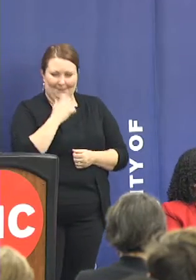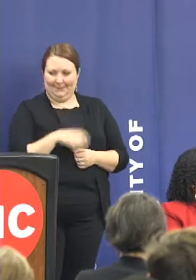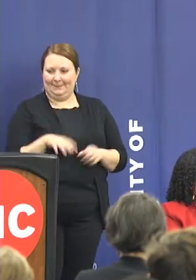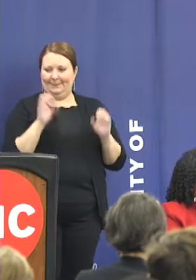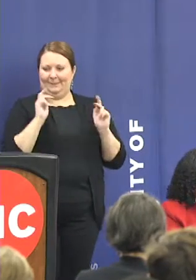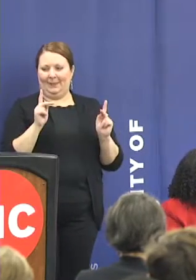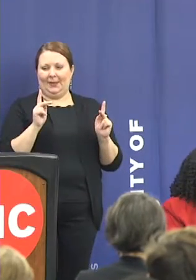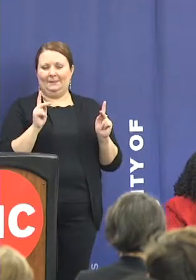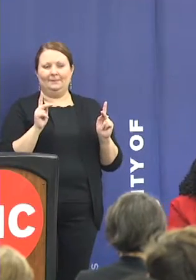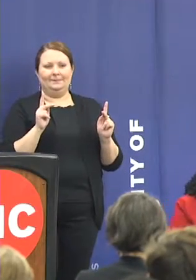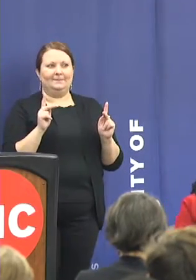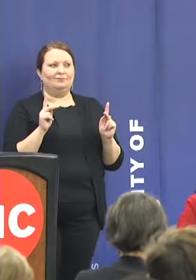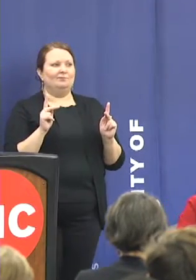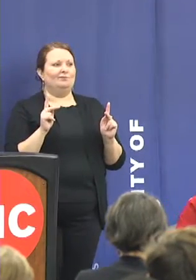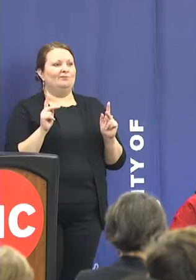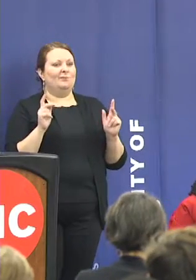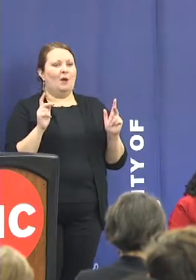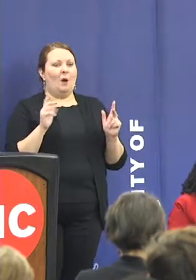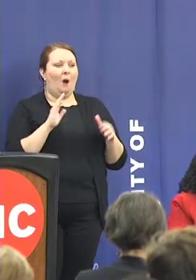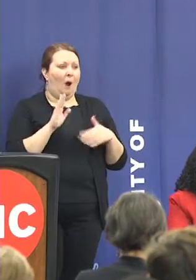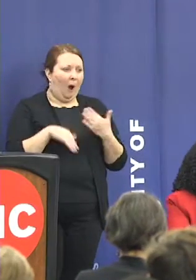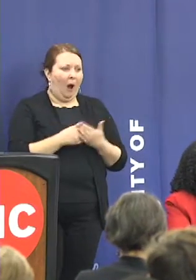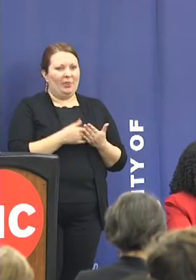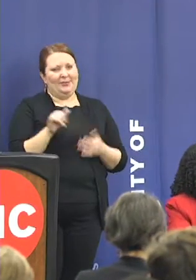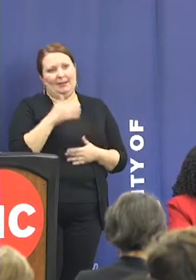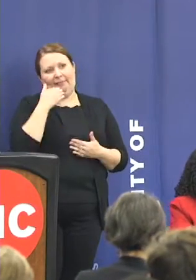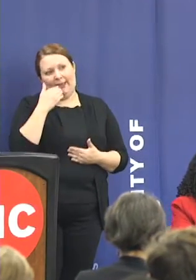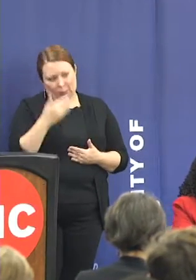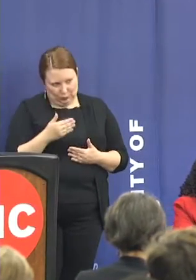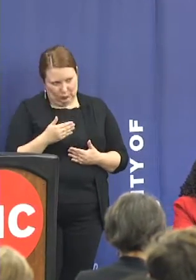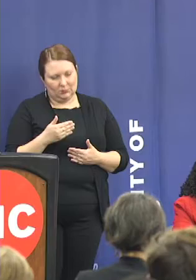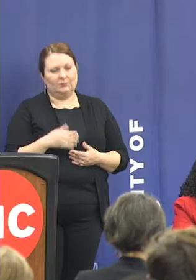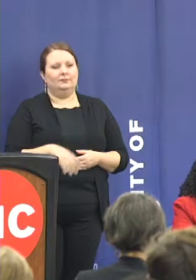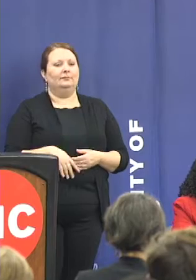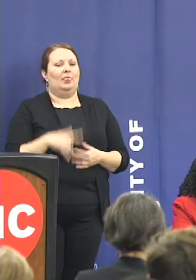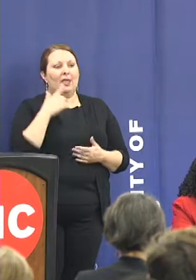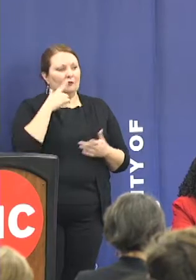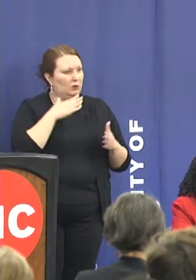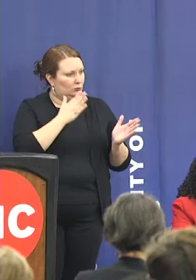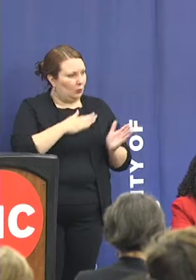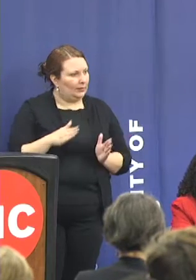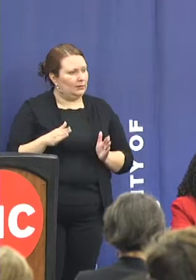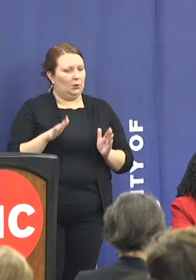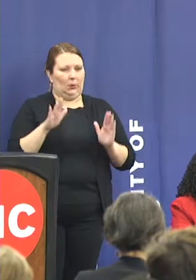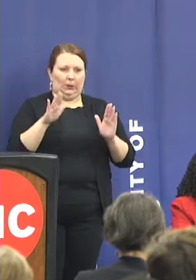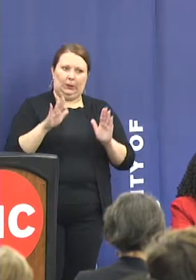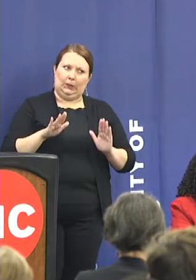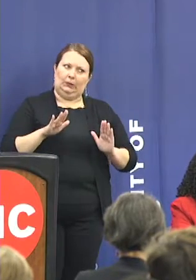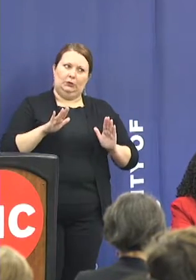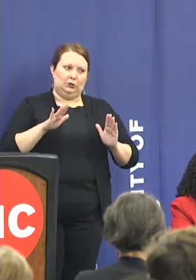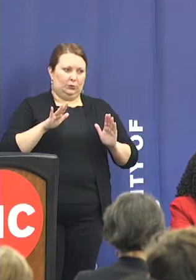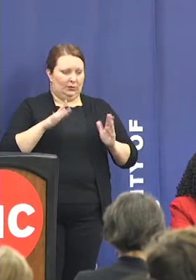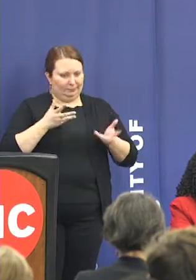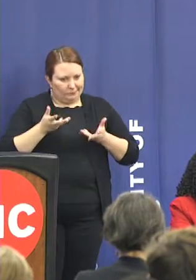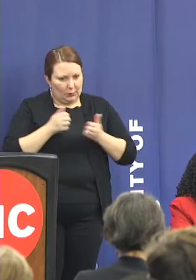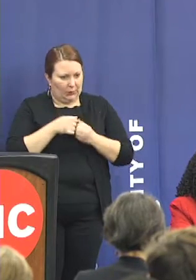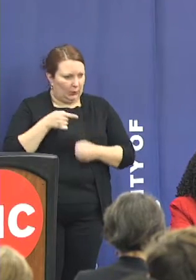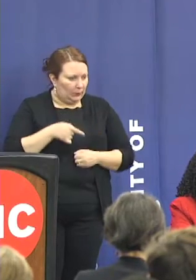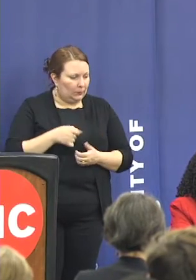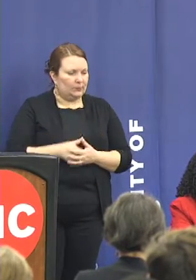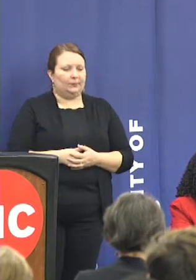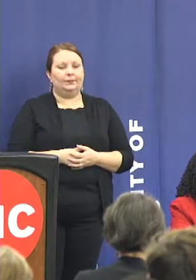Okay, then I'll just say ditto all the thank yous that Anna gave. Thanks to all of you for organizing, and it's such a pleasure to be able to engage with